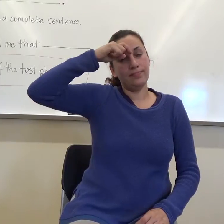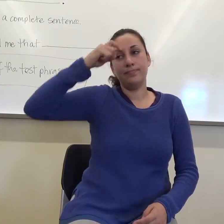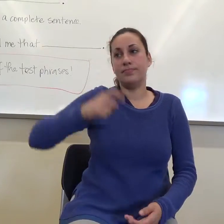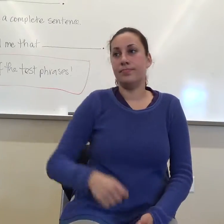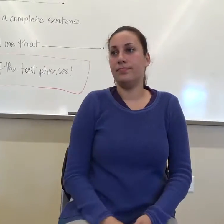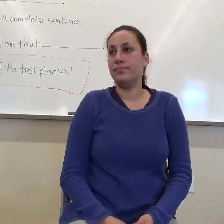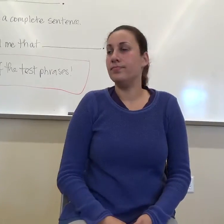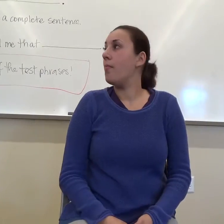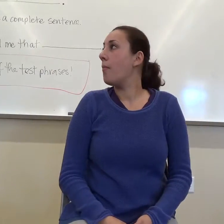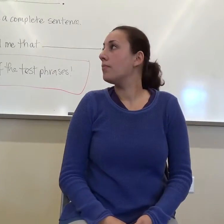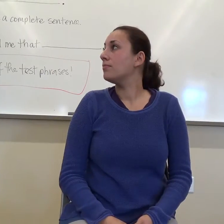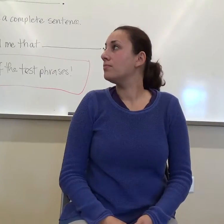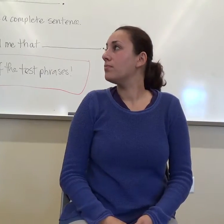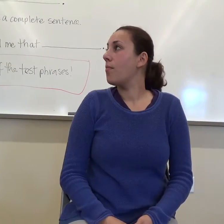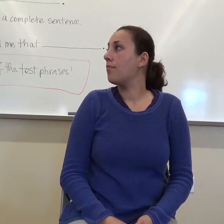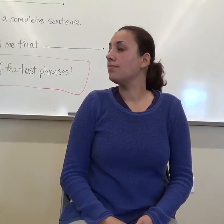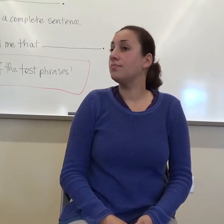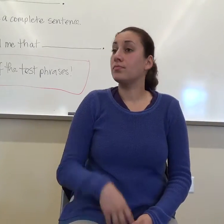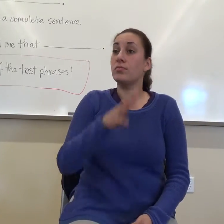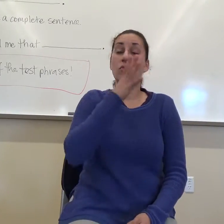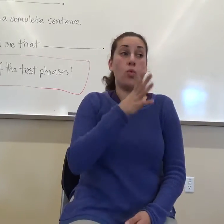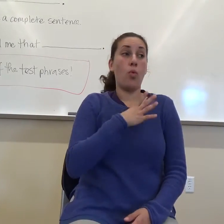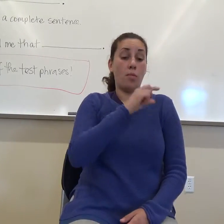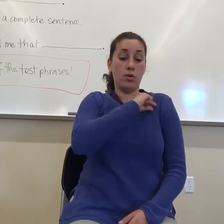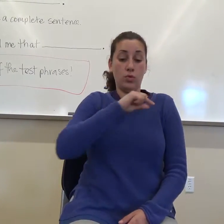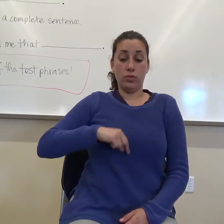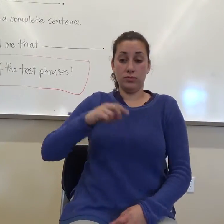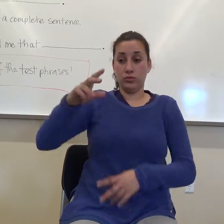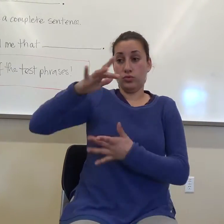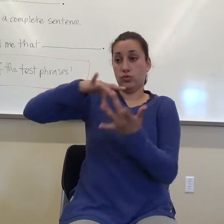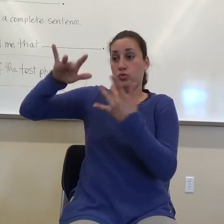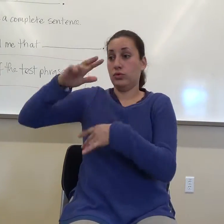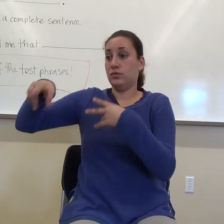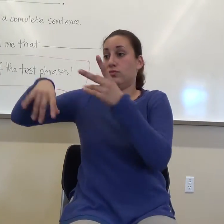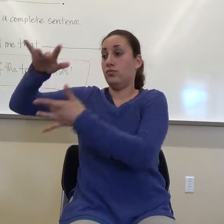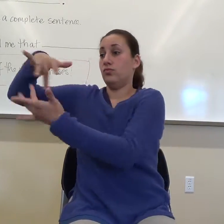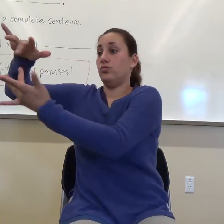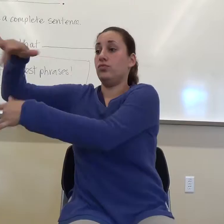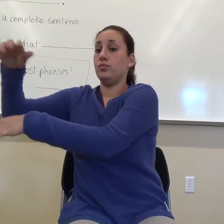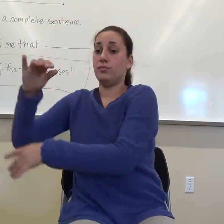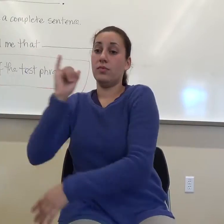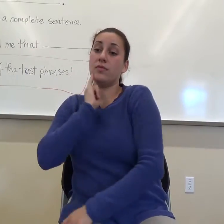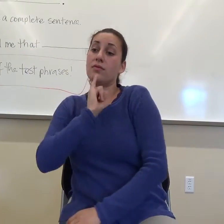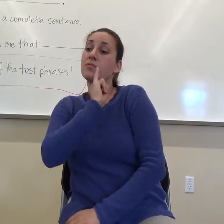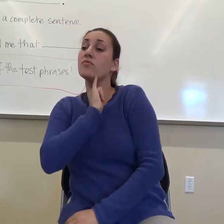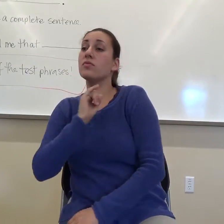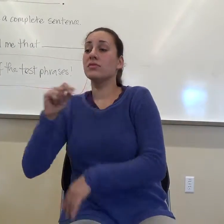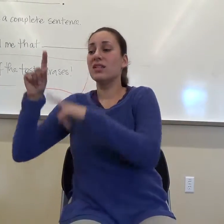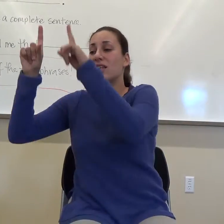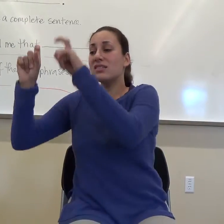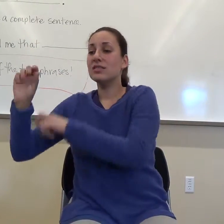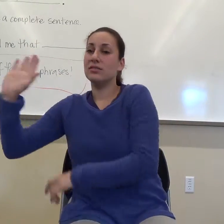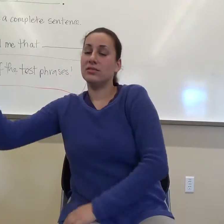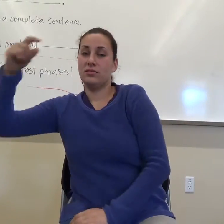one thing. She went to him to test his wisdom. What's the second thing that's the